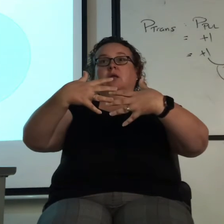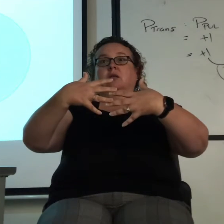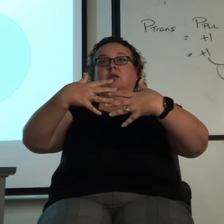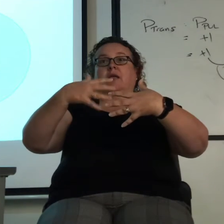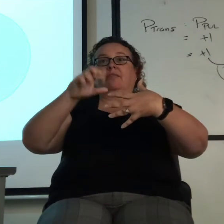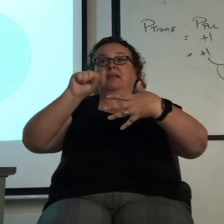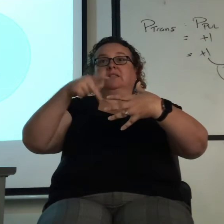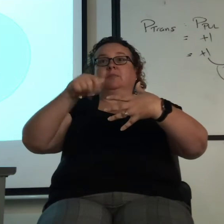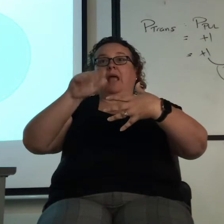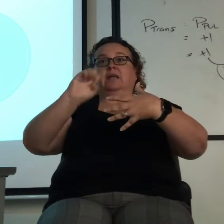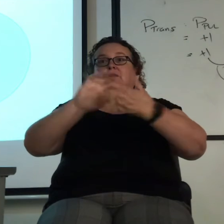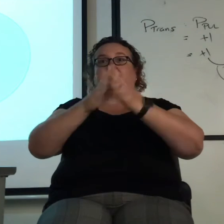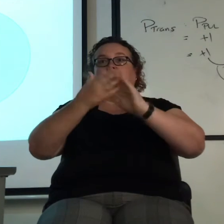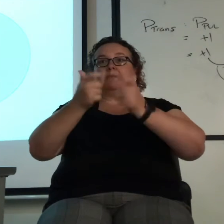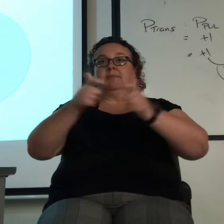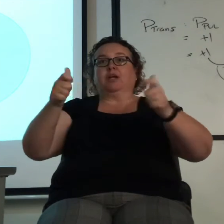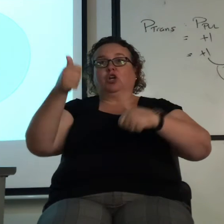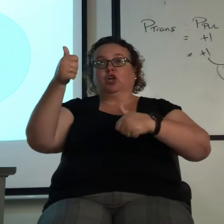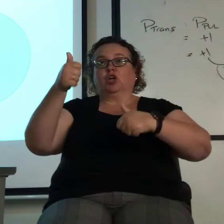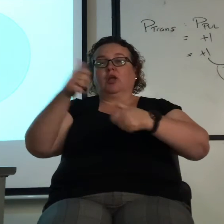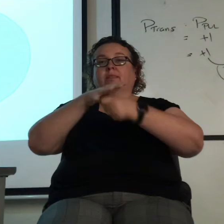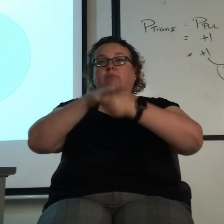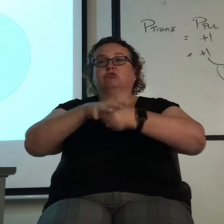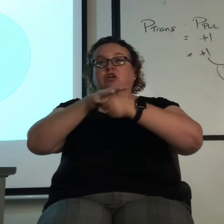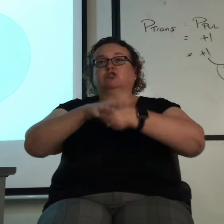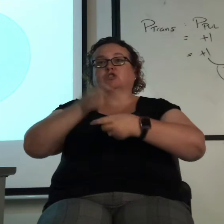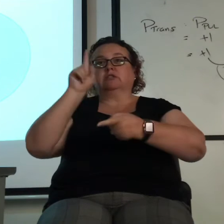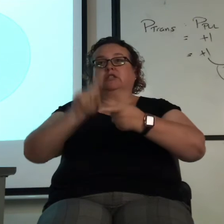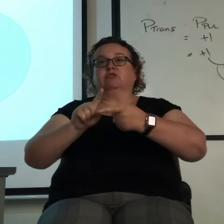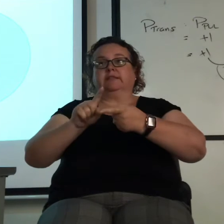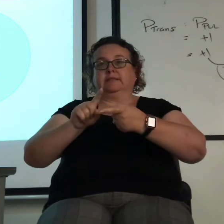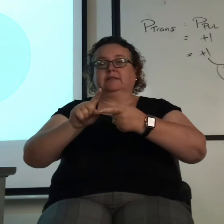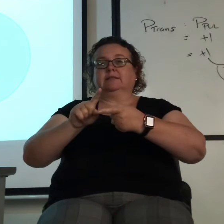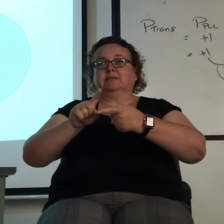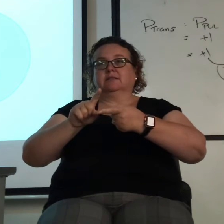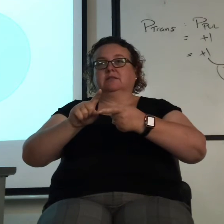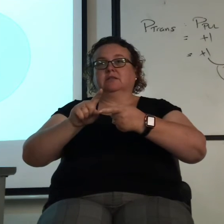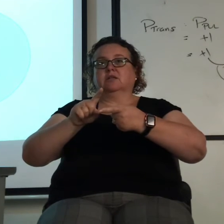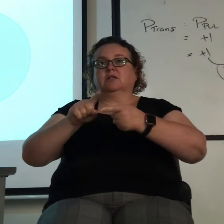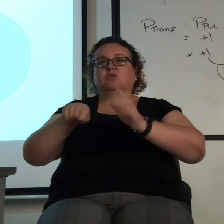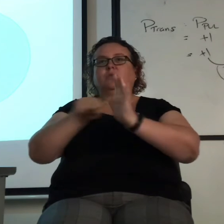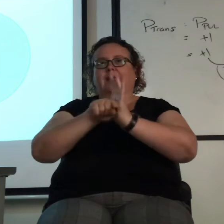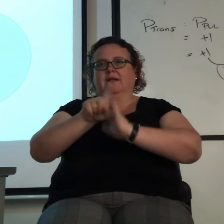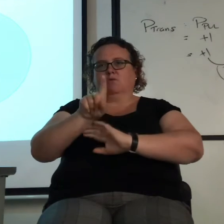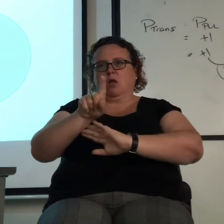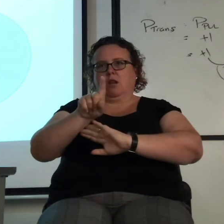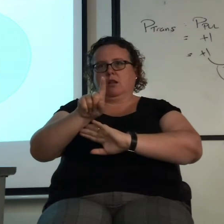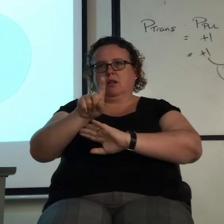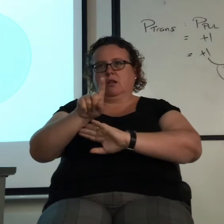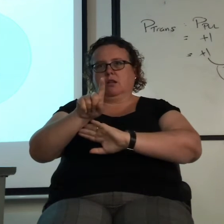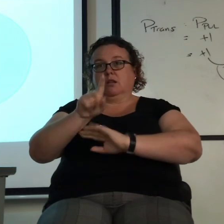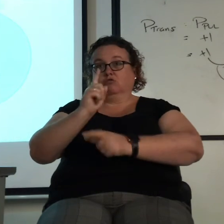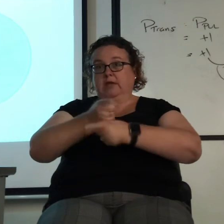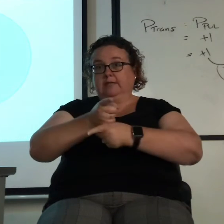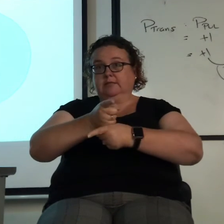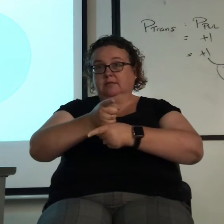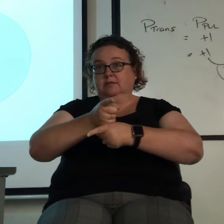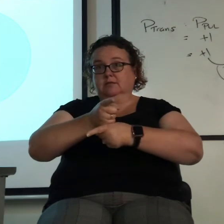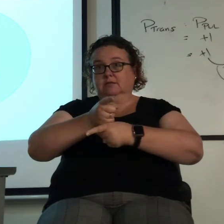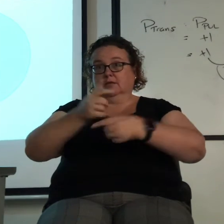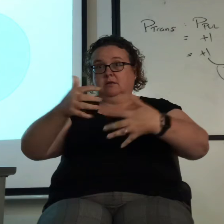The space gets bigger, the pressure decreases to negative one, right?